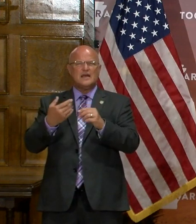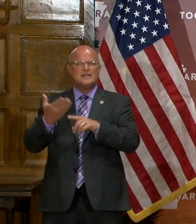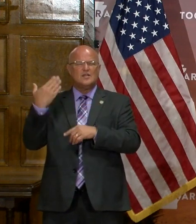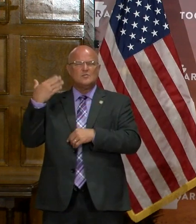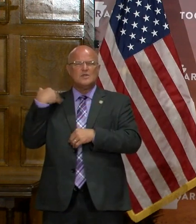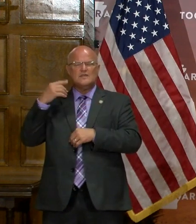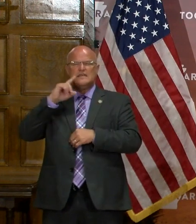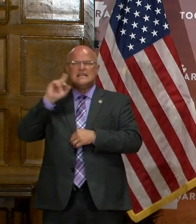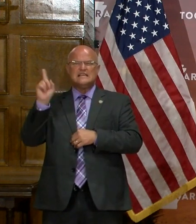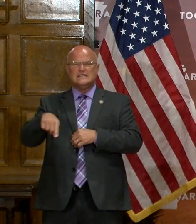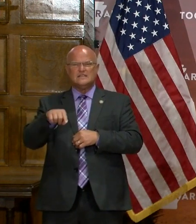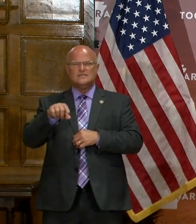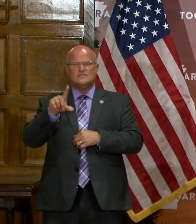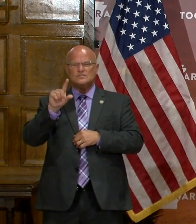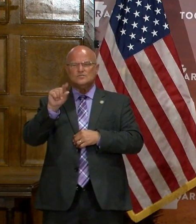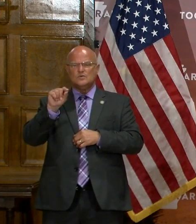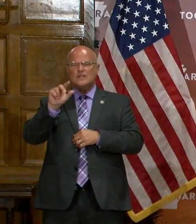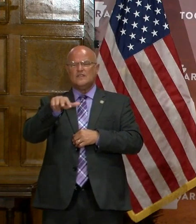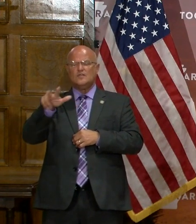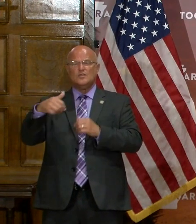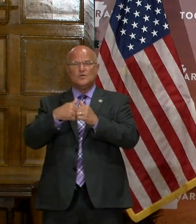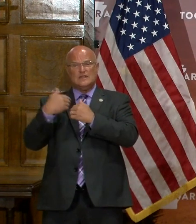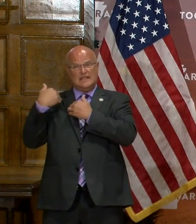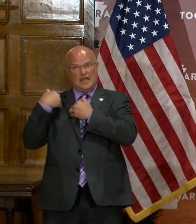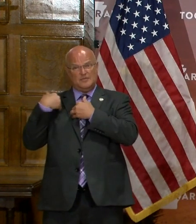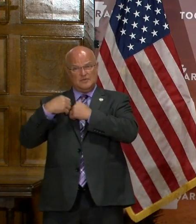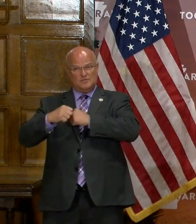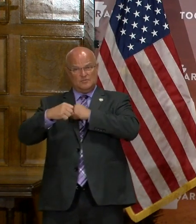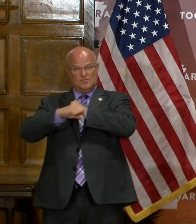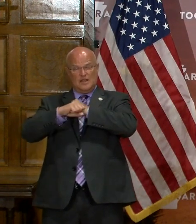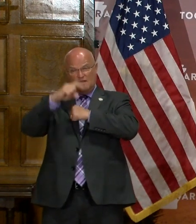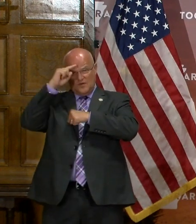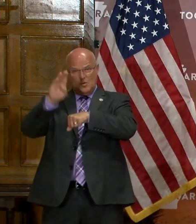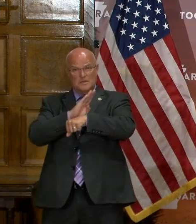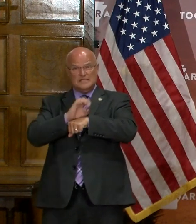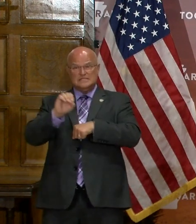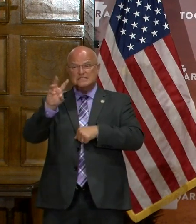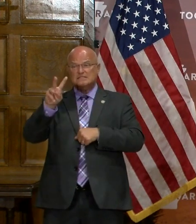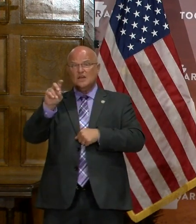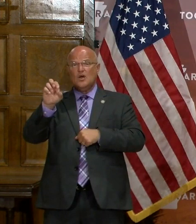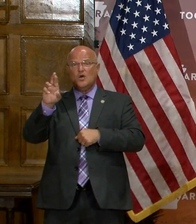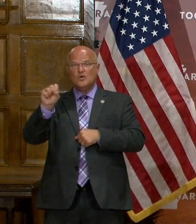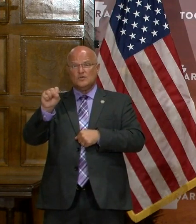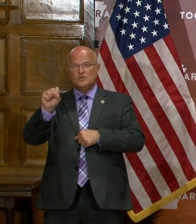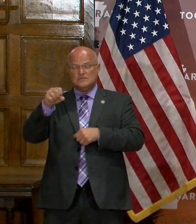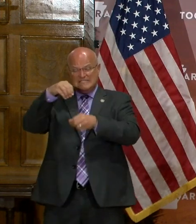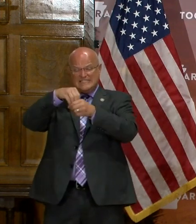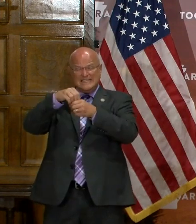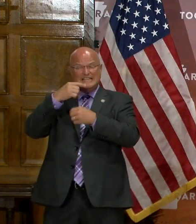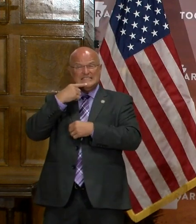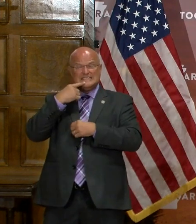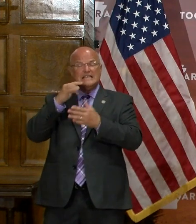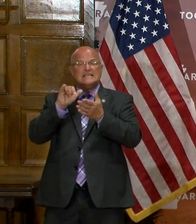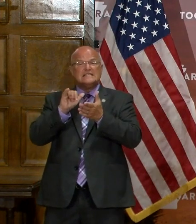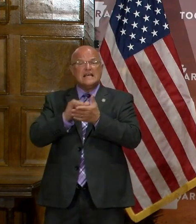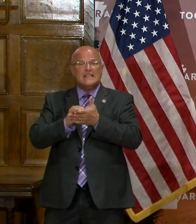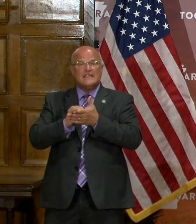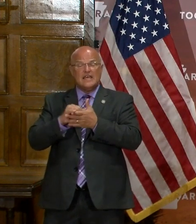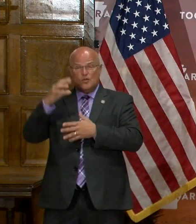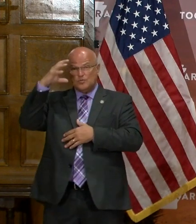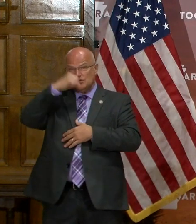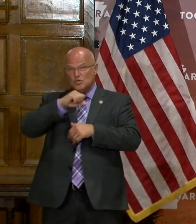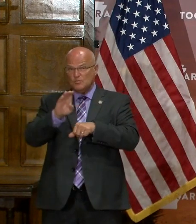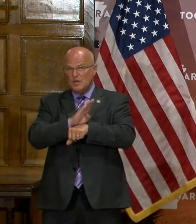previous executive orders, 2033, with the liability protection for business owners. And in that, it says that it's